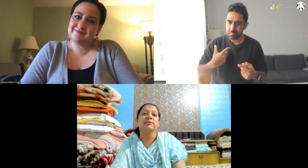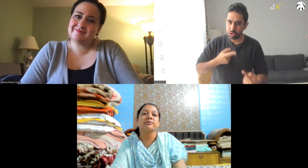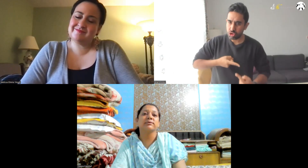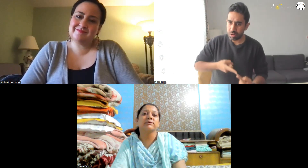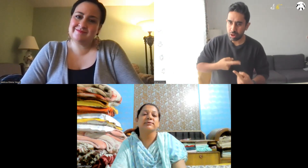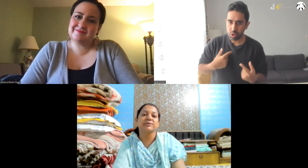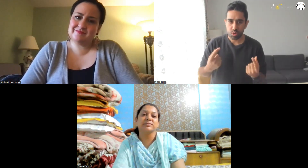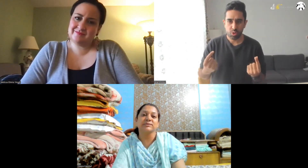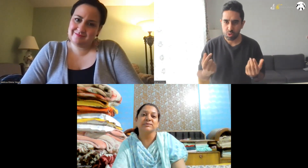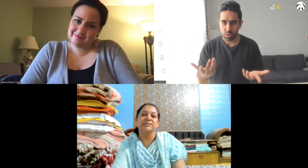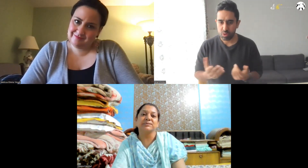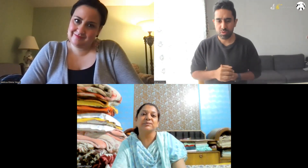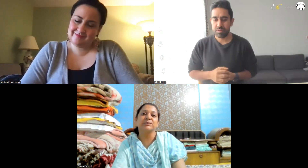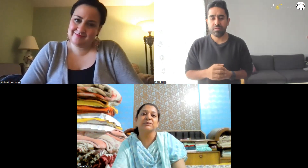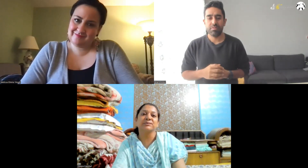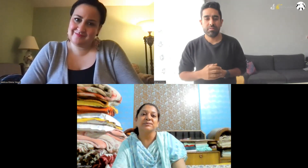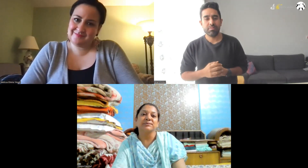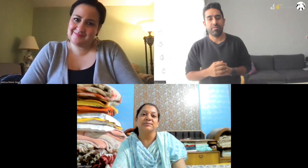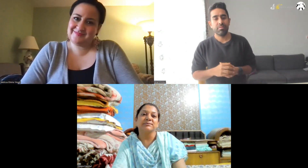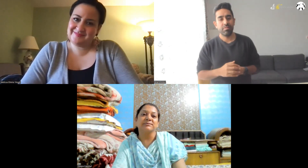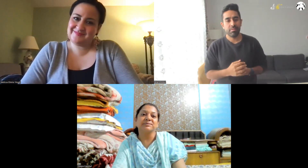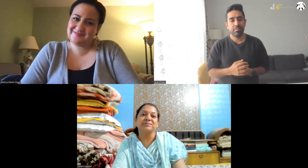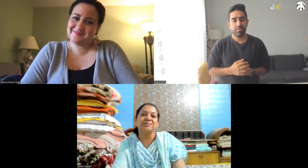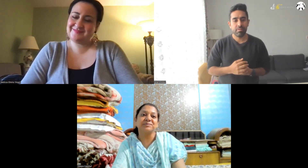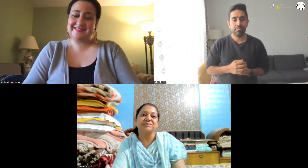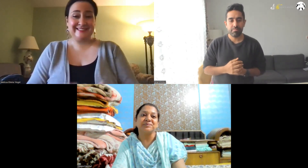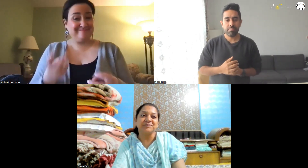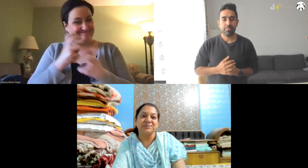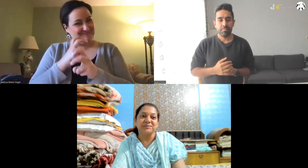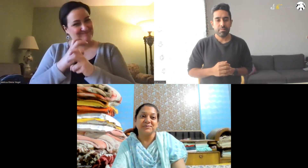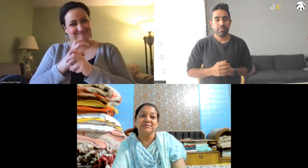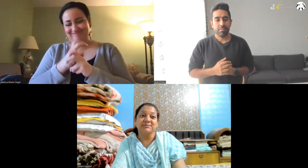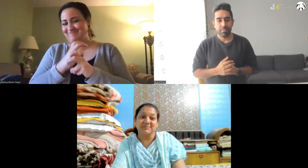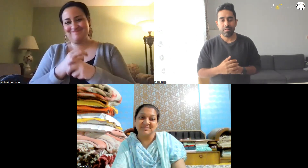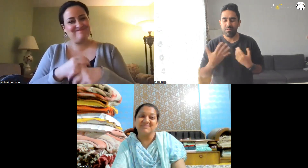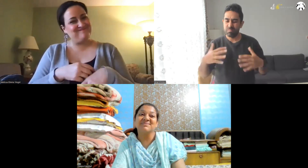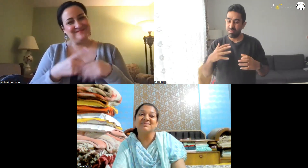my goal was to actually work on my body, but I'm struggling. So what do I do?